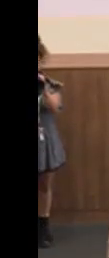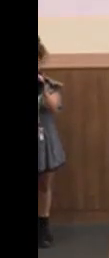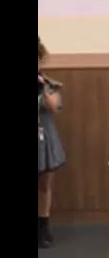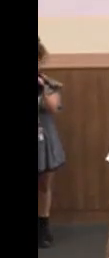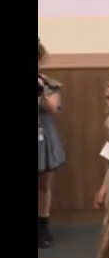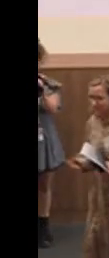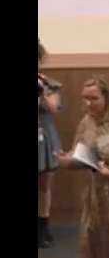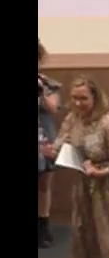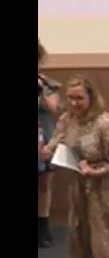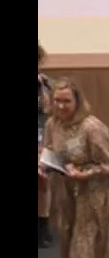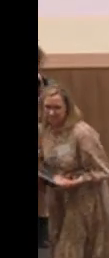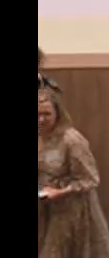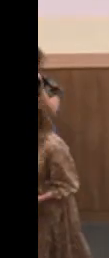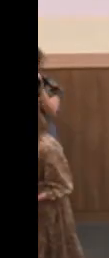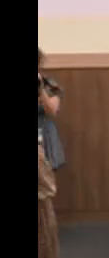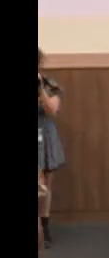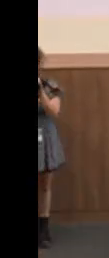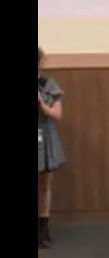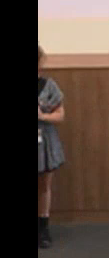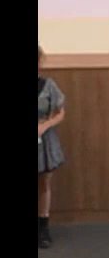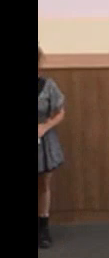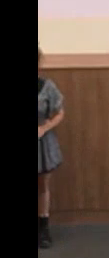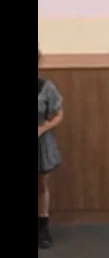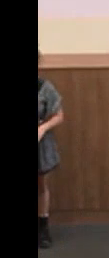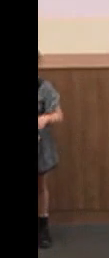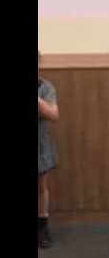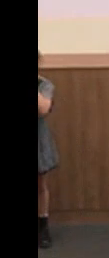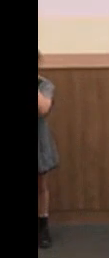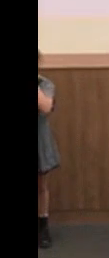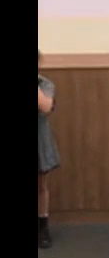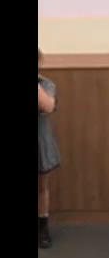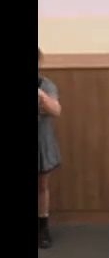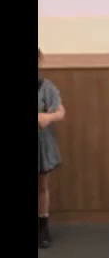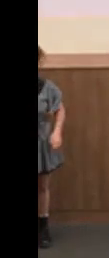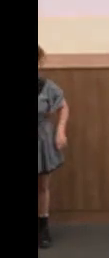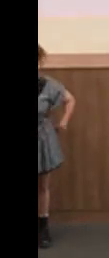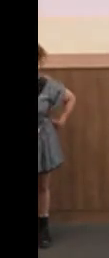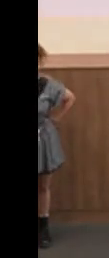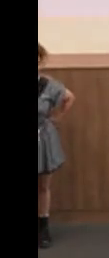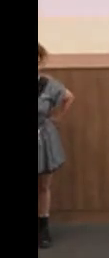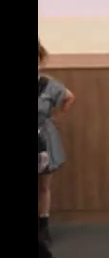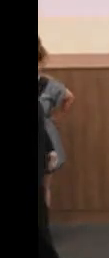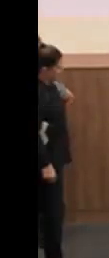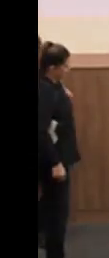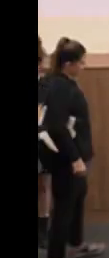See if we can gather some people.